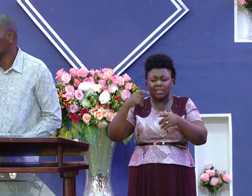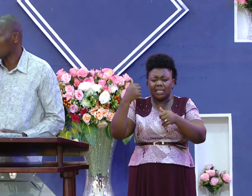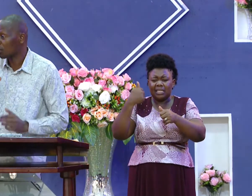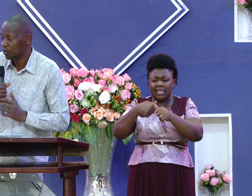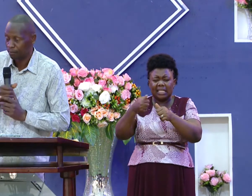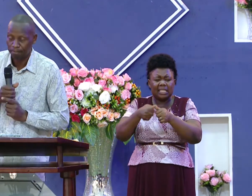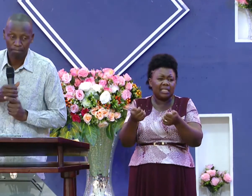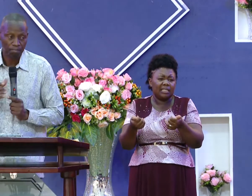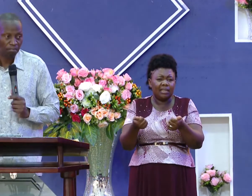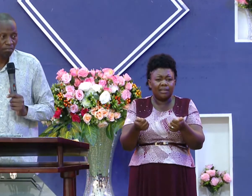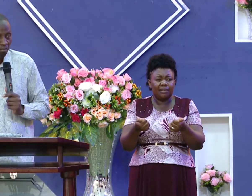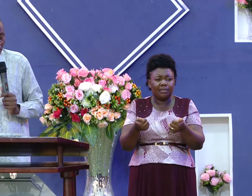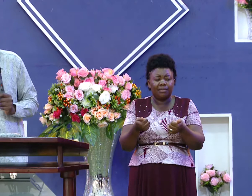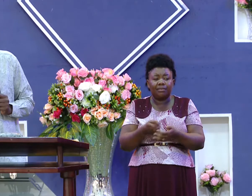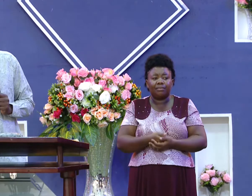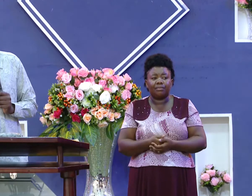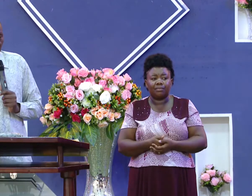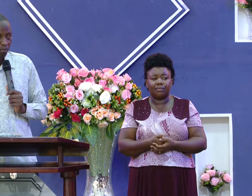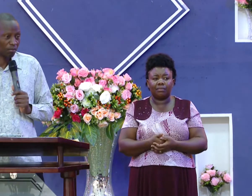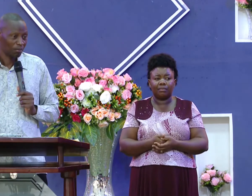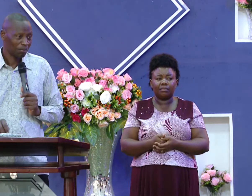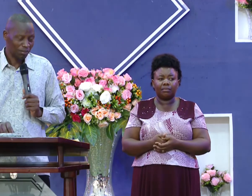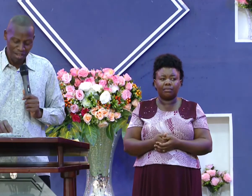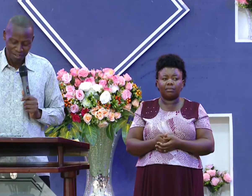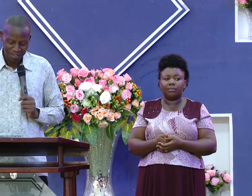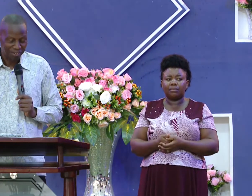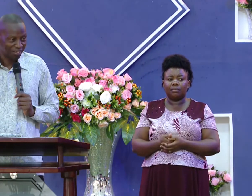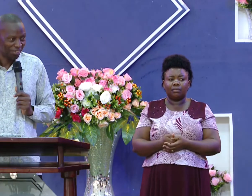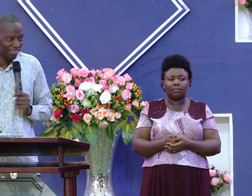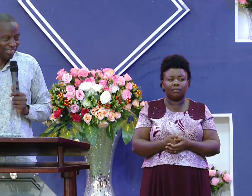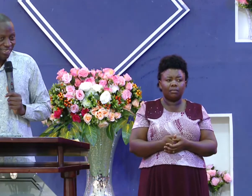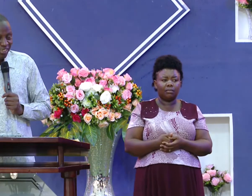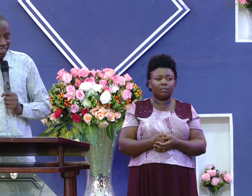6:12. Do I have the strength of a stone? Is my flesh